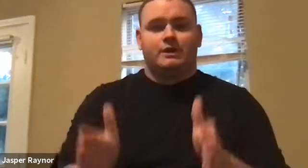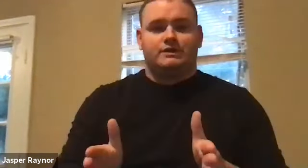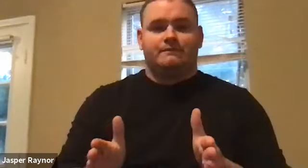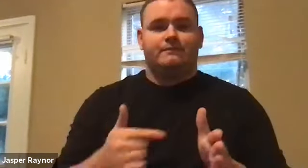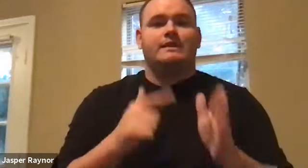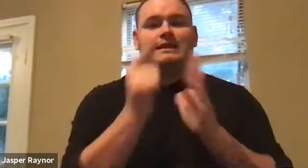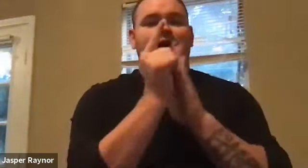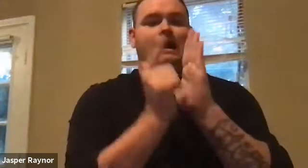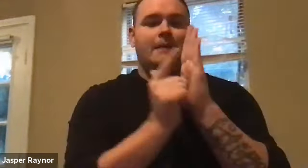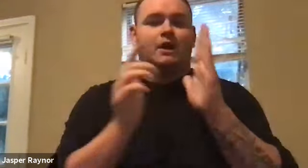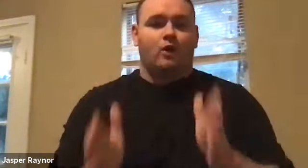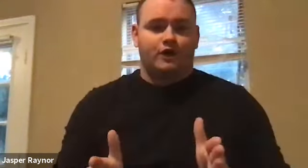Person. I'm a lawyer.